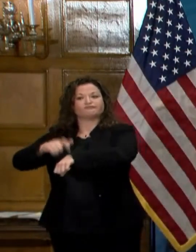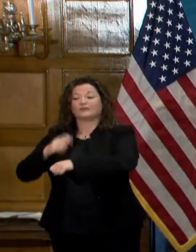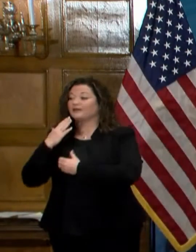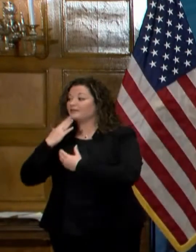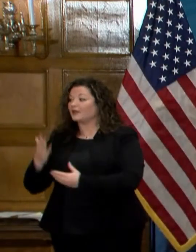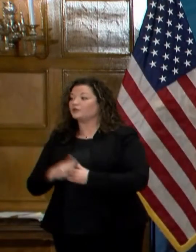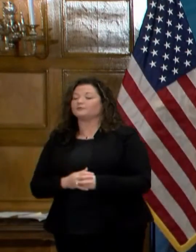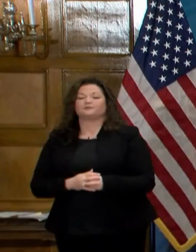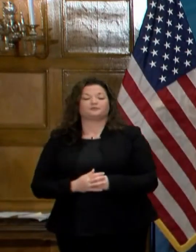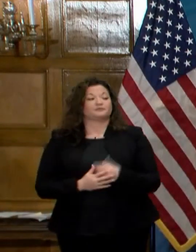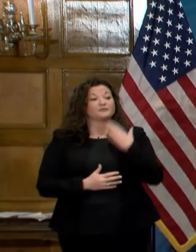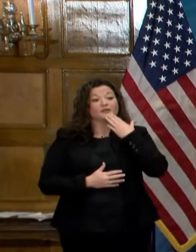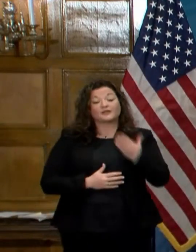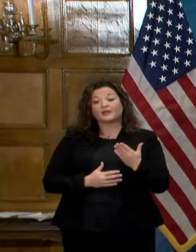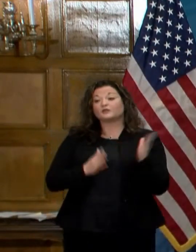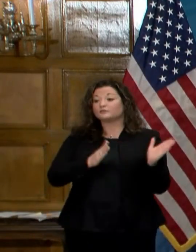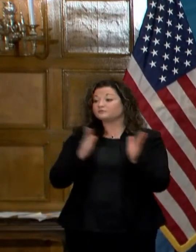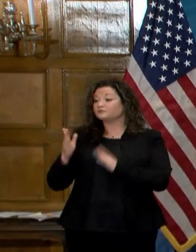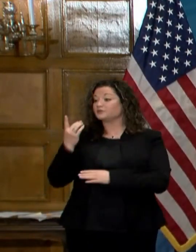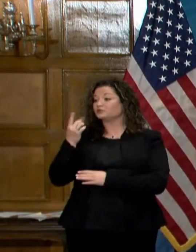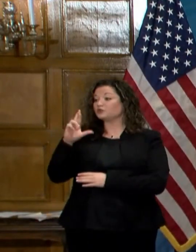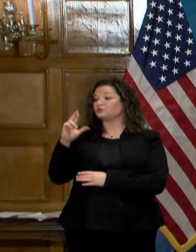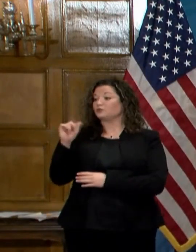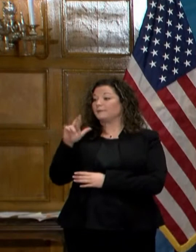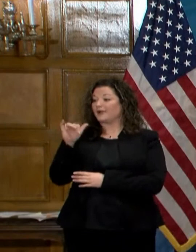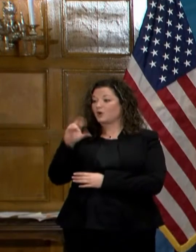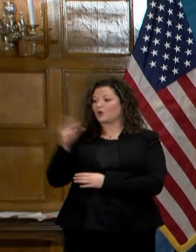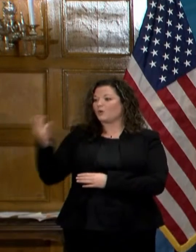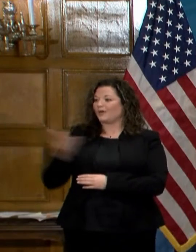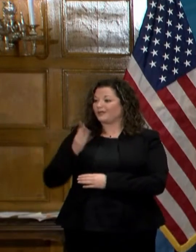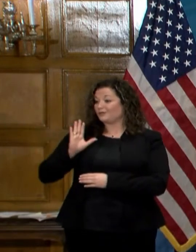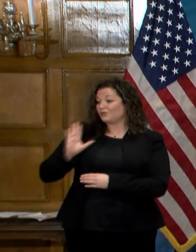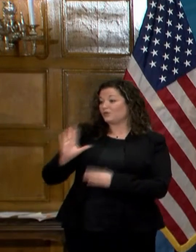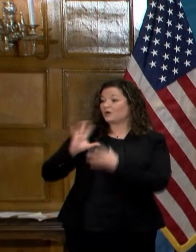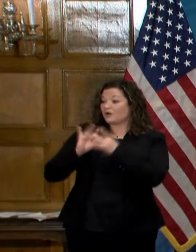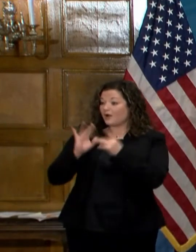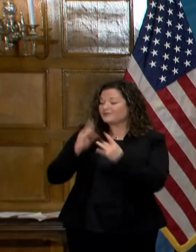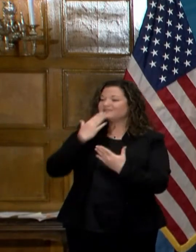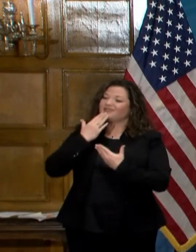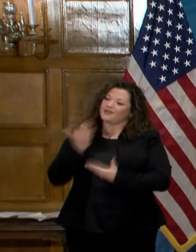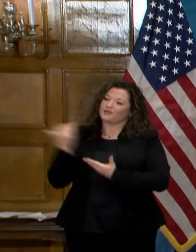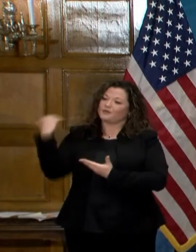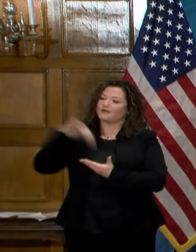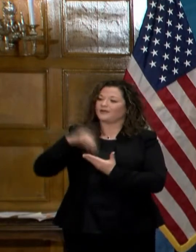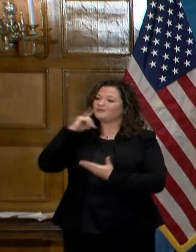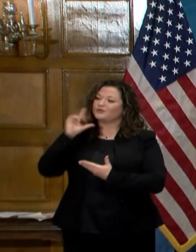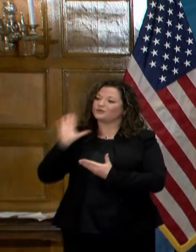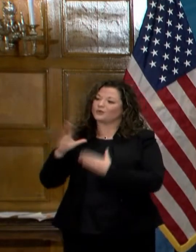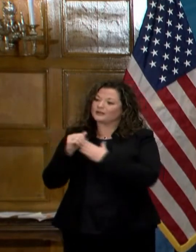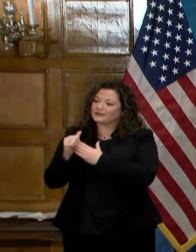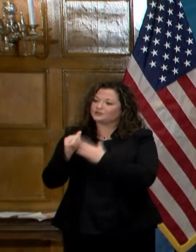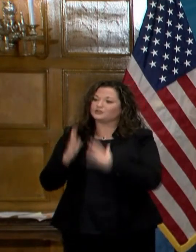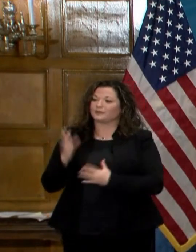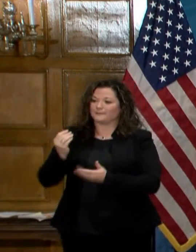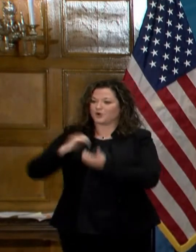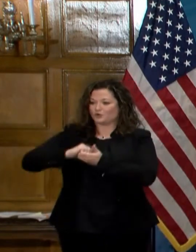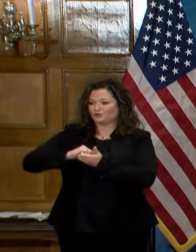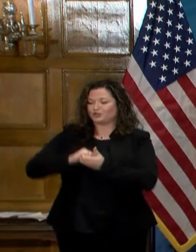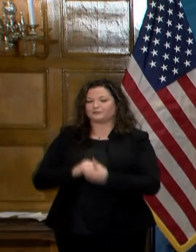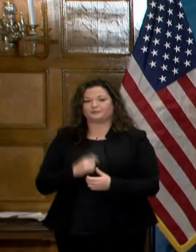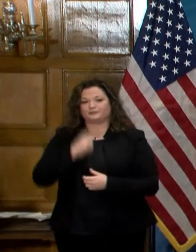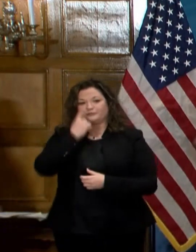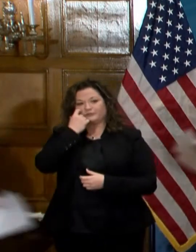Thank you, General Penn. And then Dr. Romero, we welcome your comments. And again, thank you for your leadership and partnership.